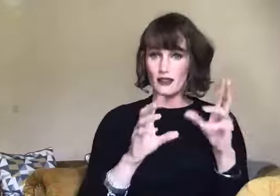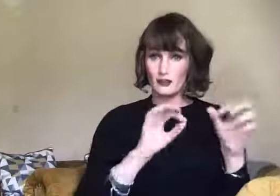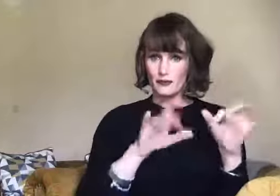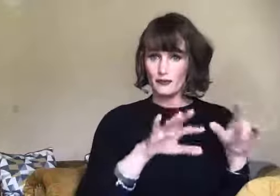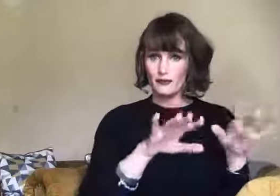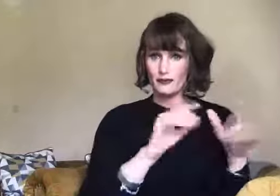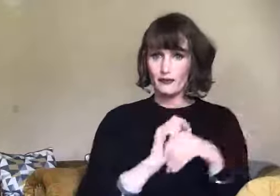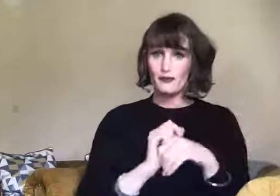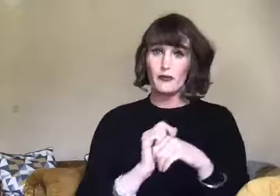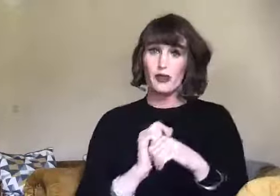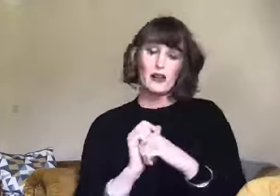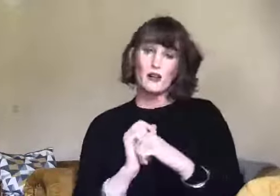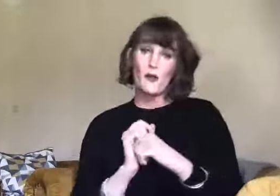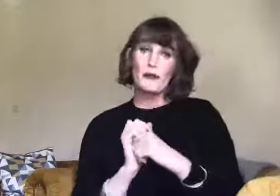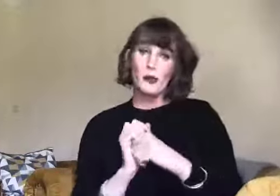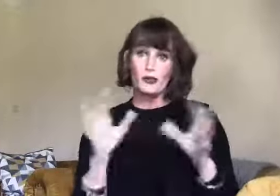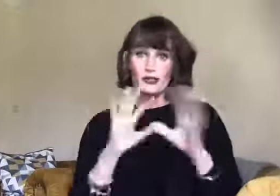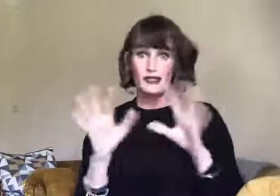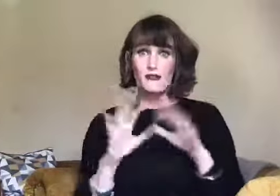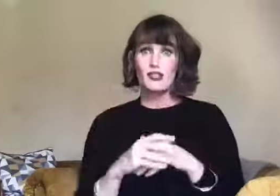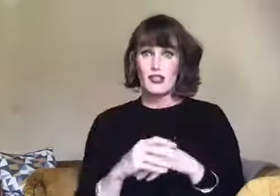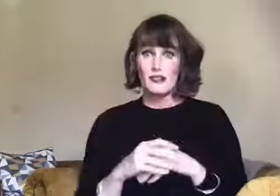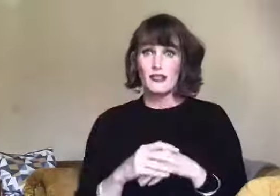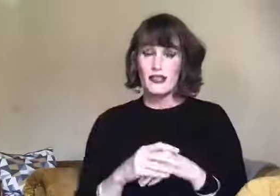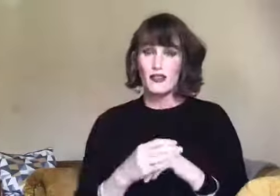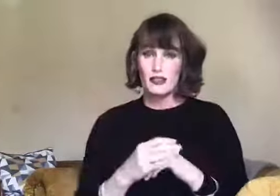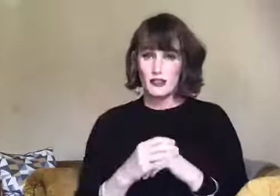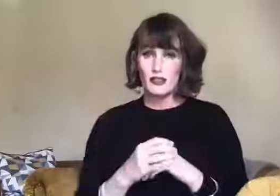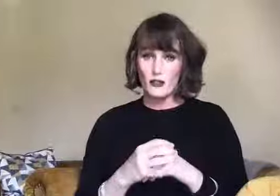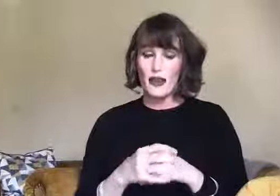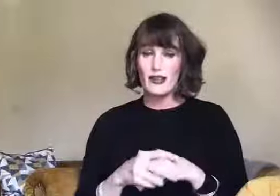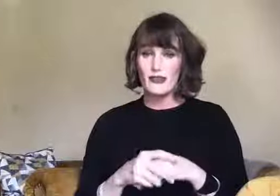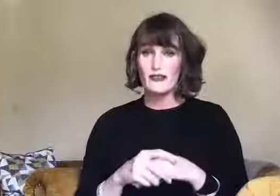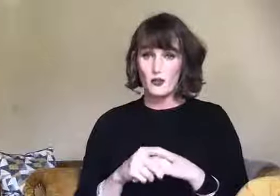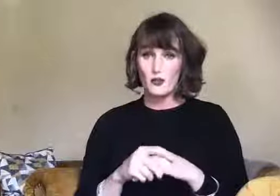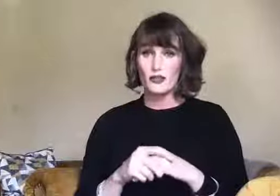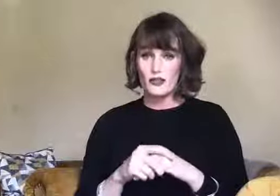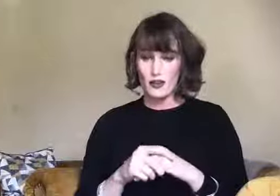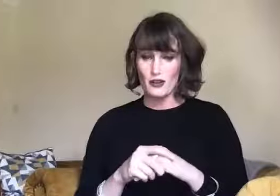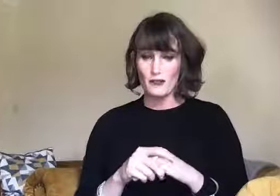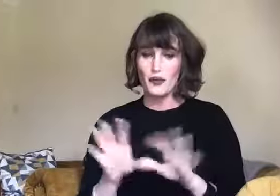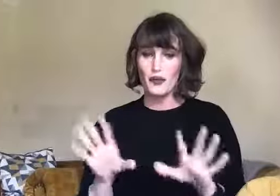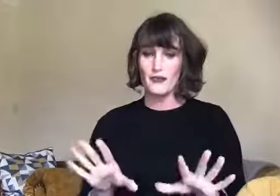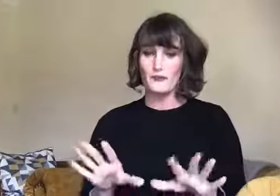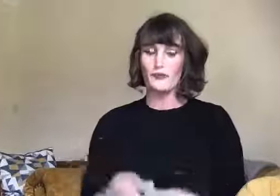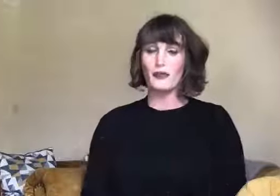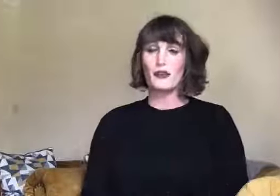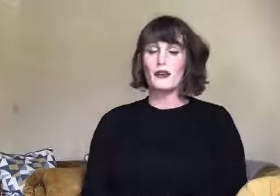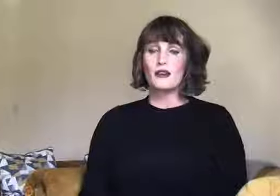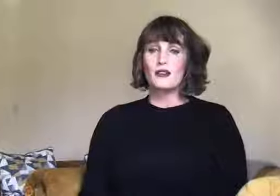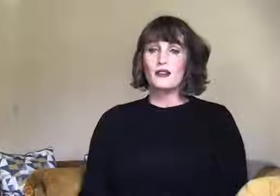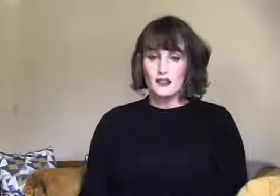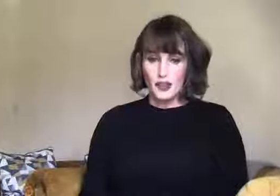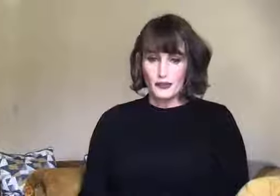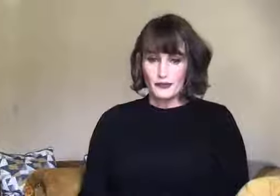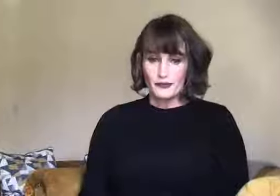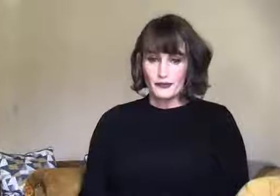the comment box, just give me a shout, and then I can just give you anything that you want to know. Okay, so